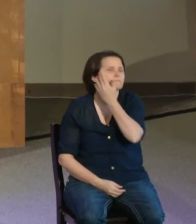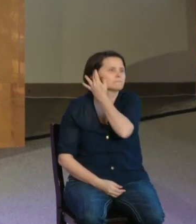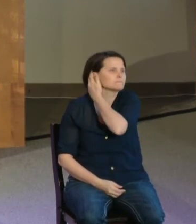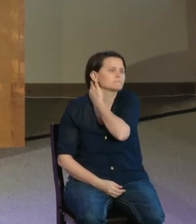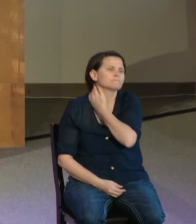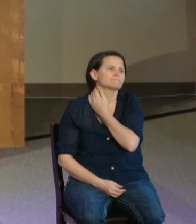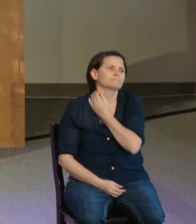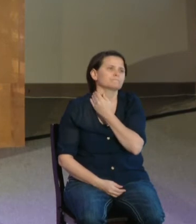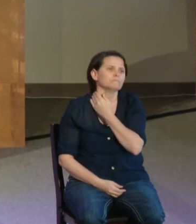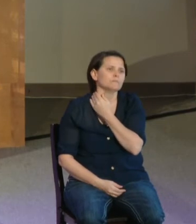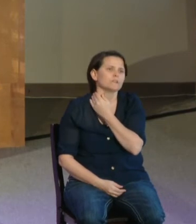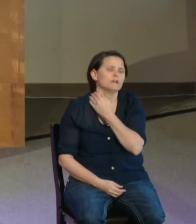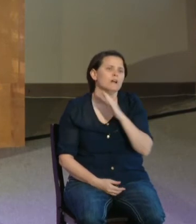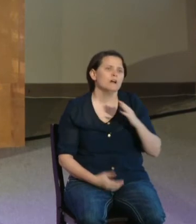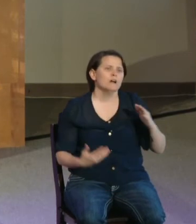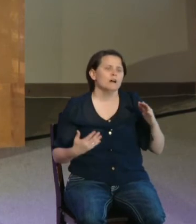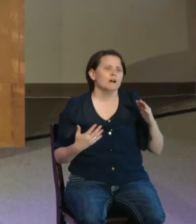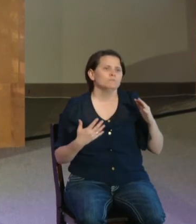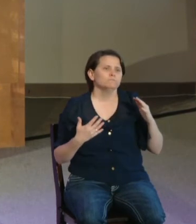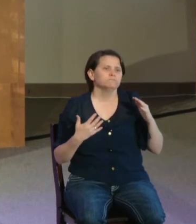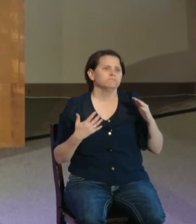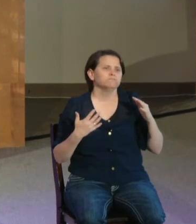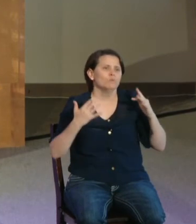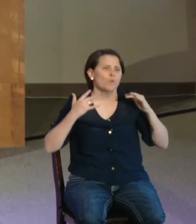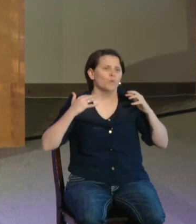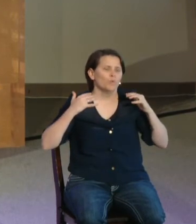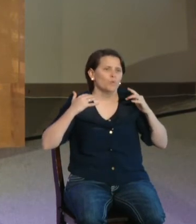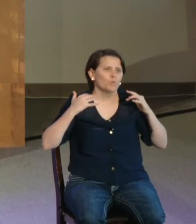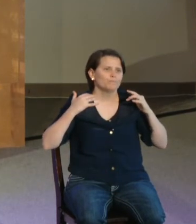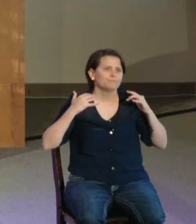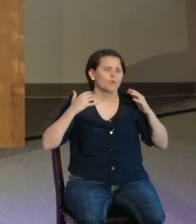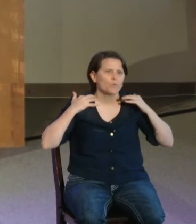about resonance, right? We talk about when we are in resonance, there's this energetic